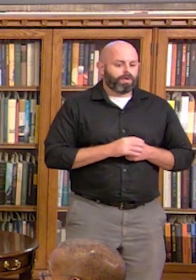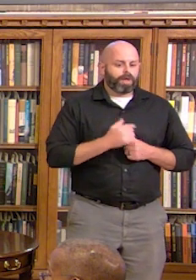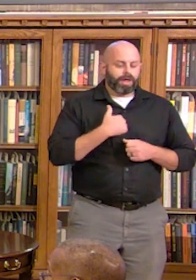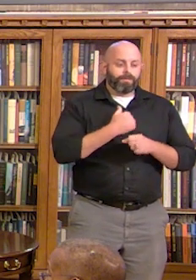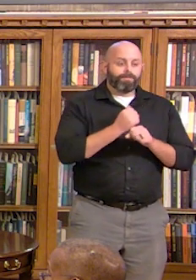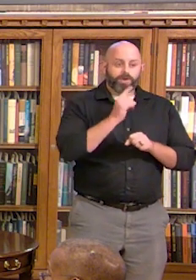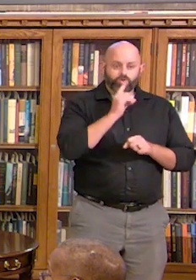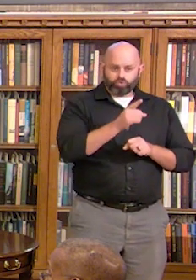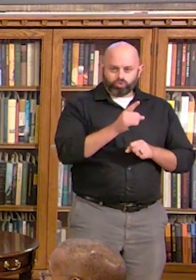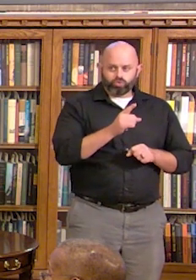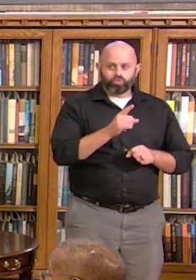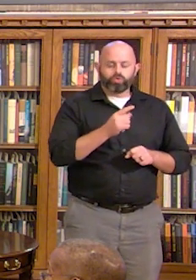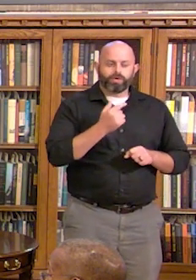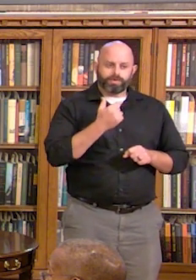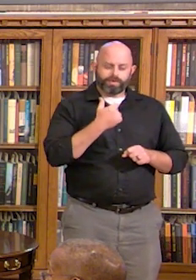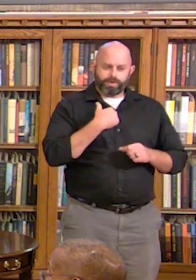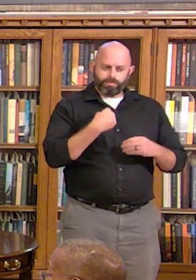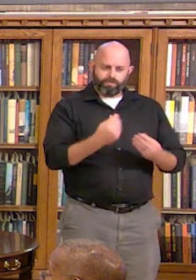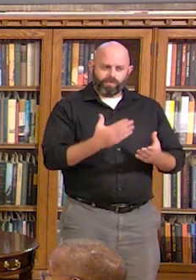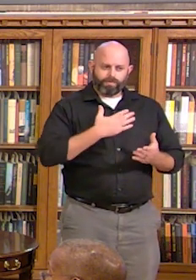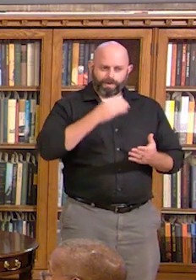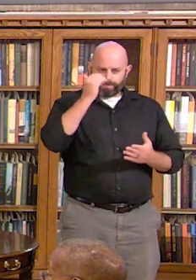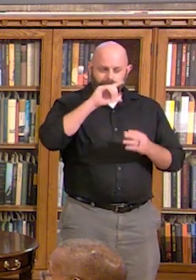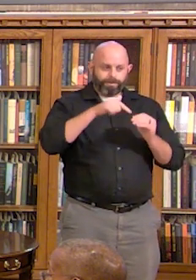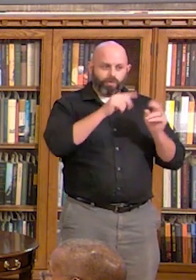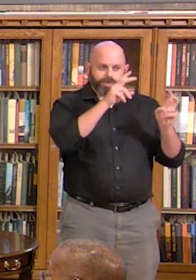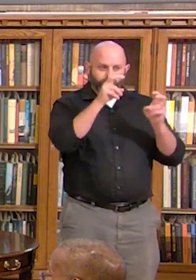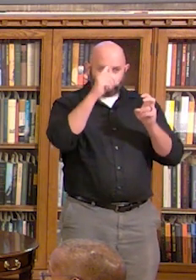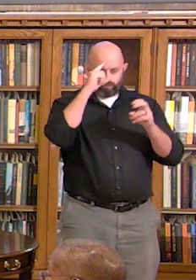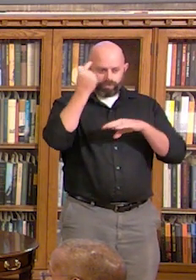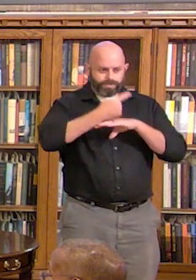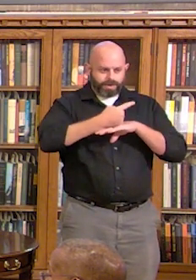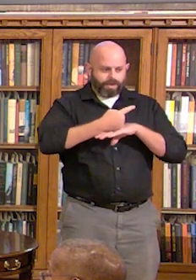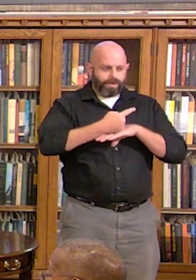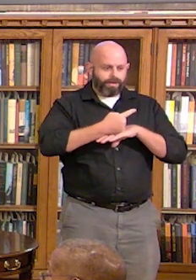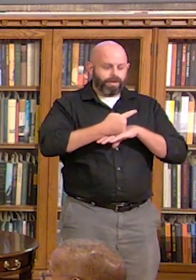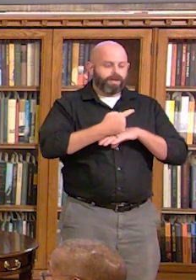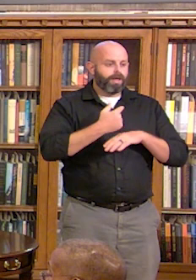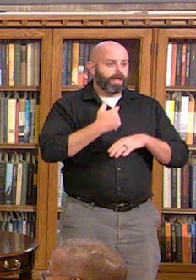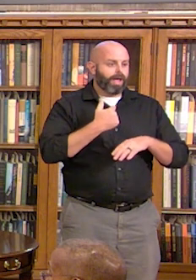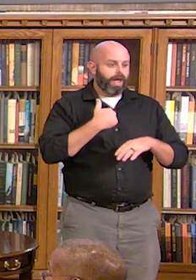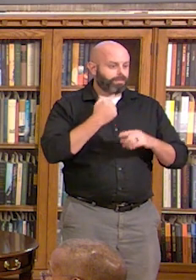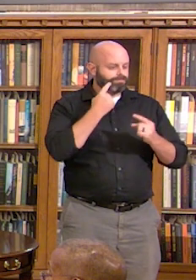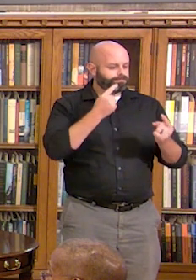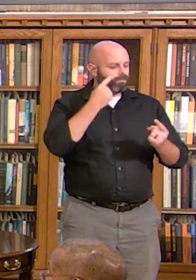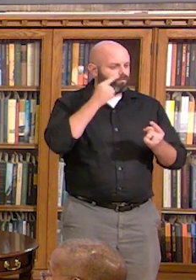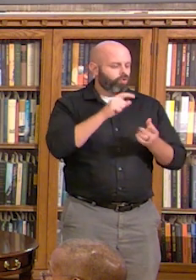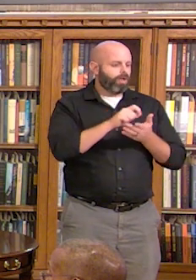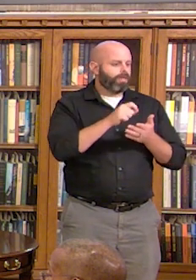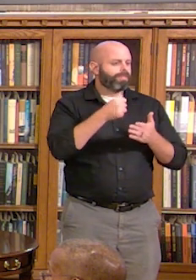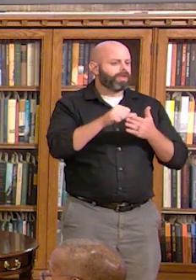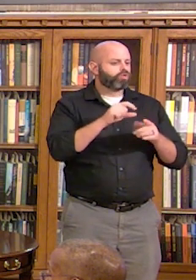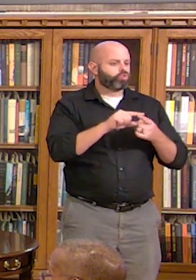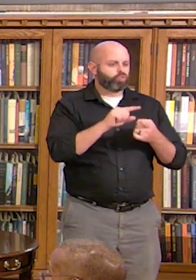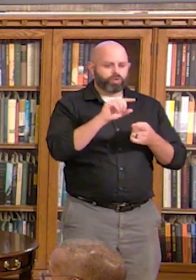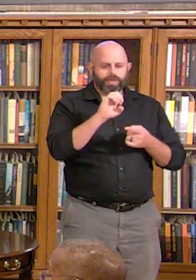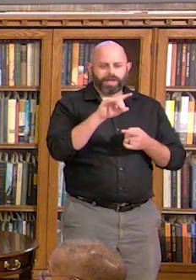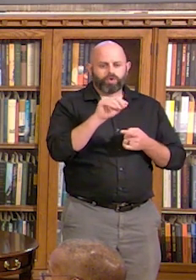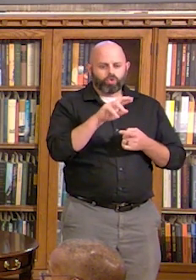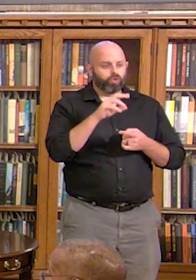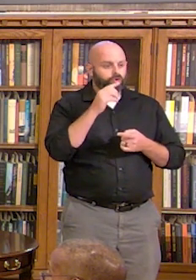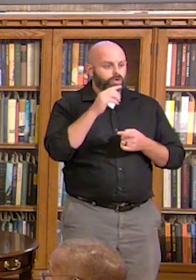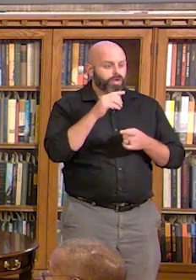sure my voice is heard about the issues of the day I'm known for my letters to the editor in the Boston Globe and the New York Times um and